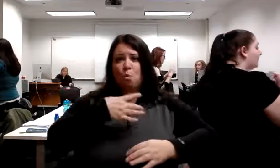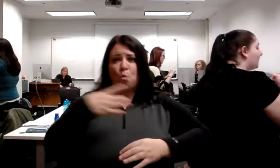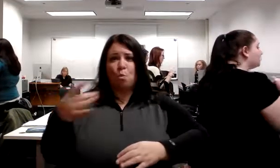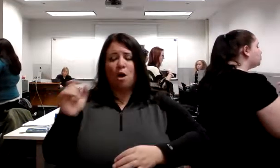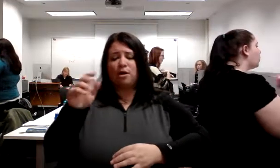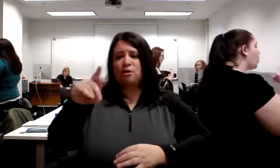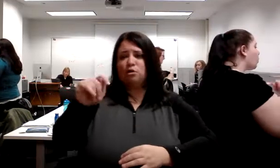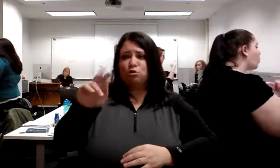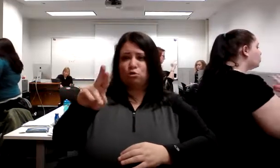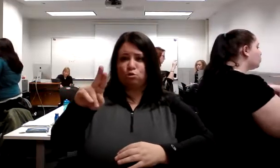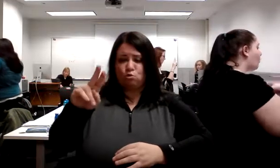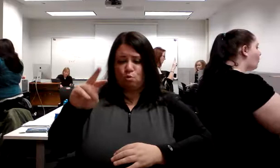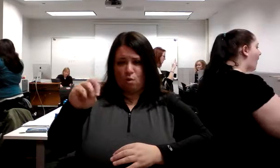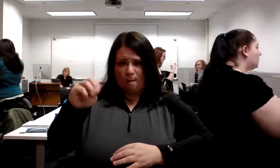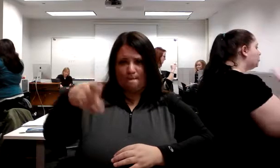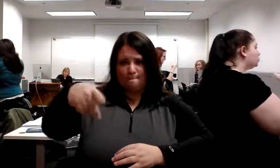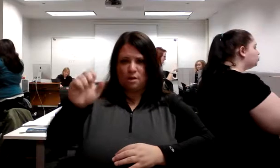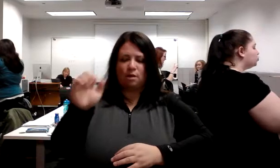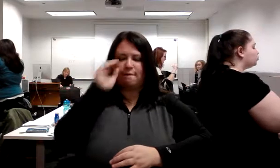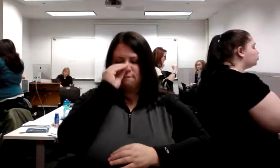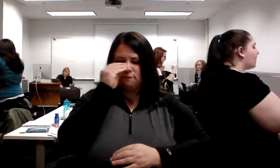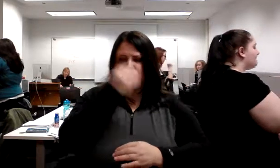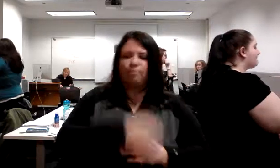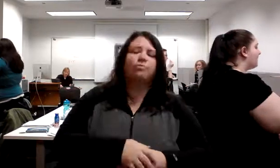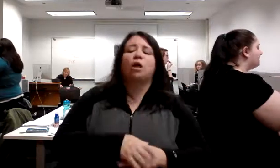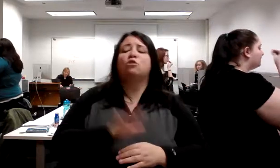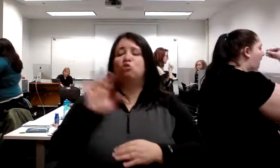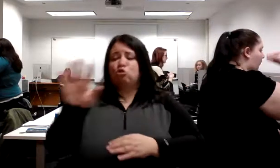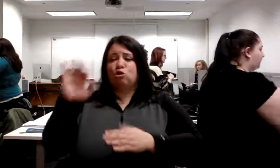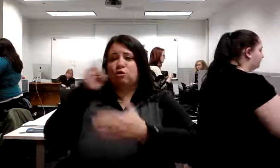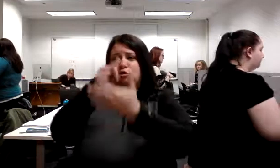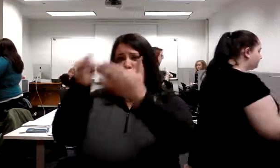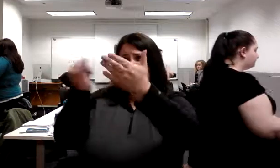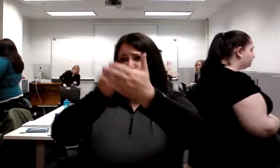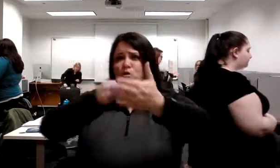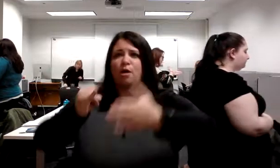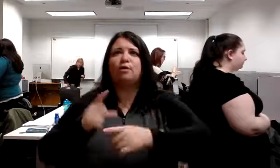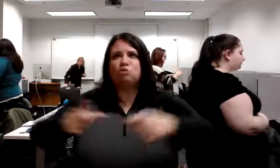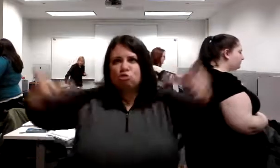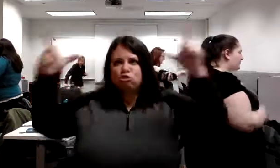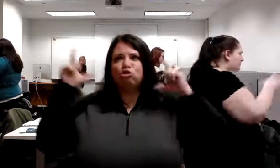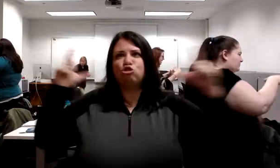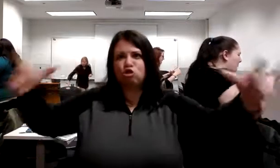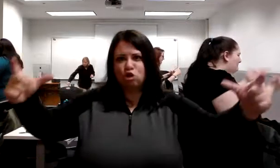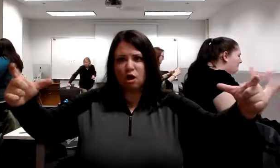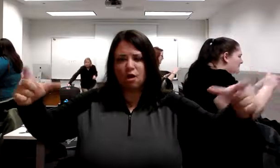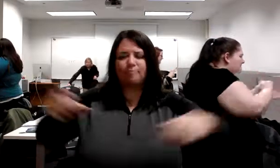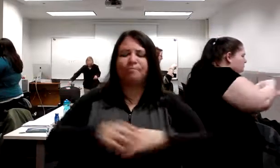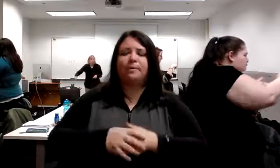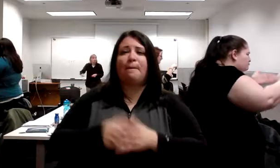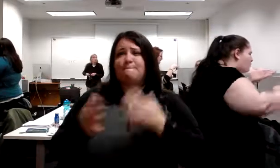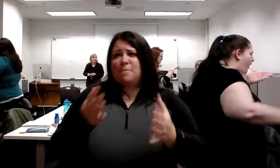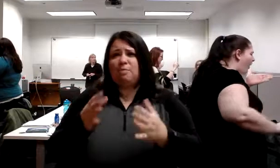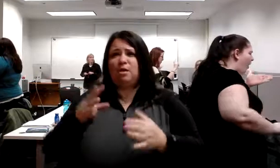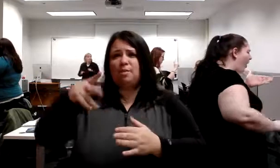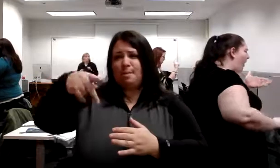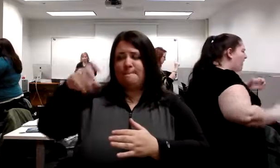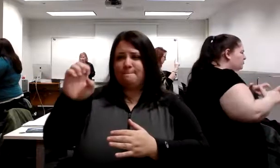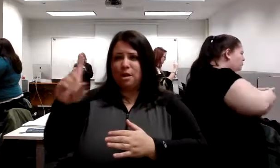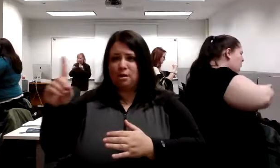You're going to paint it so big, or you're going to draw it so big that the petals might go off the paper. You're not going to worry about painting a stem. You're not going to worry about